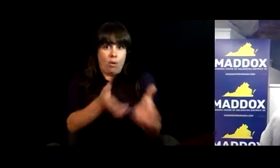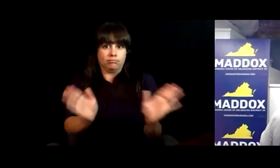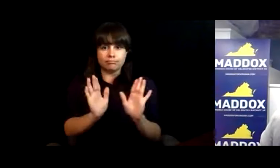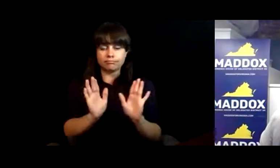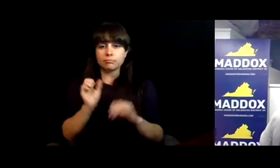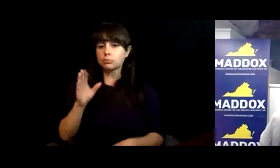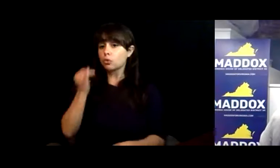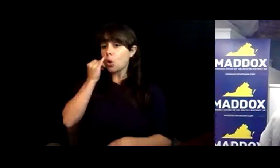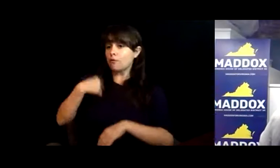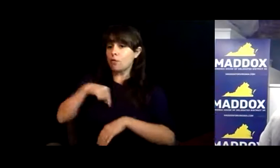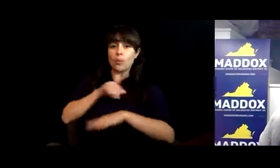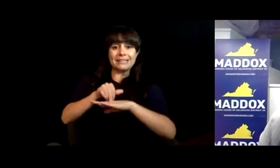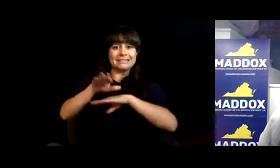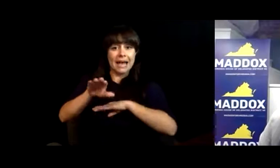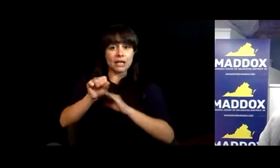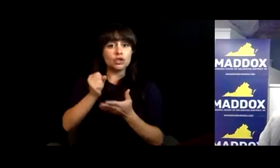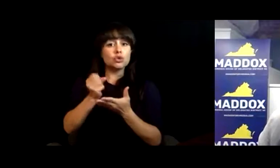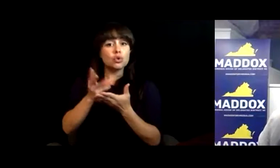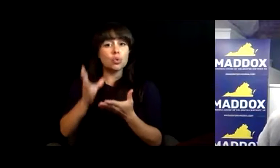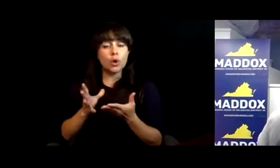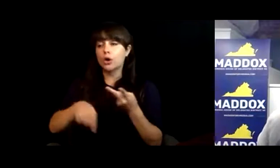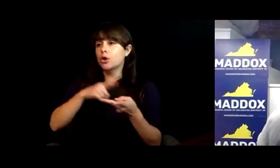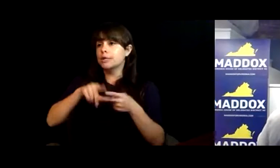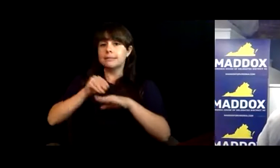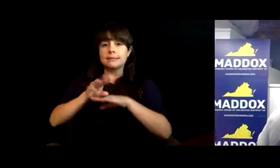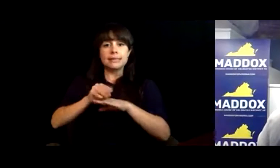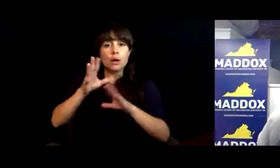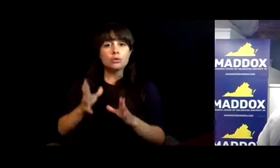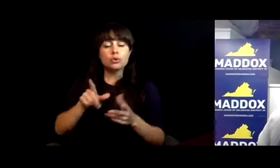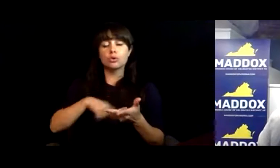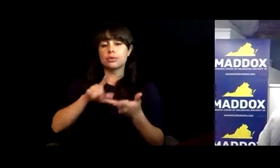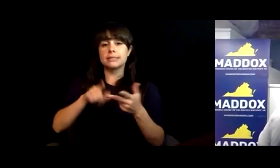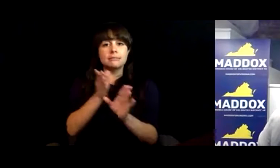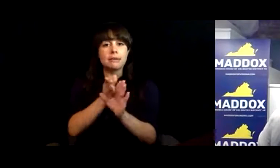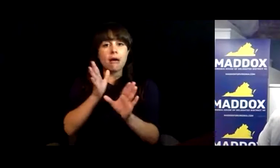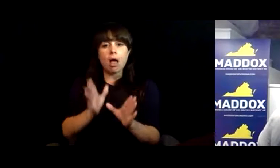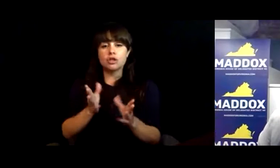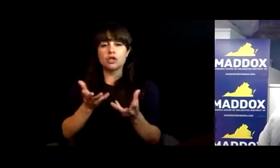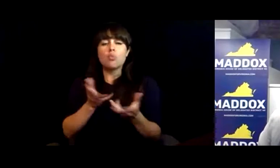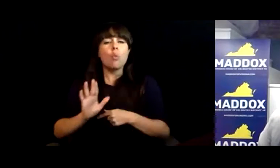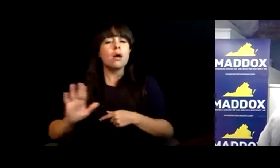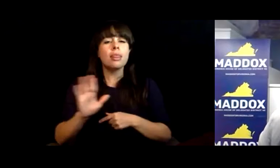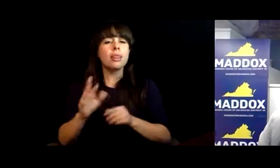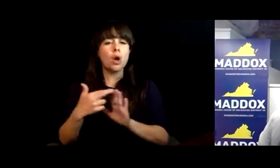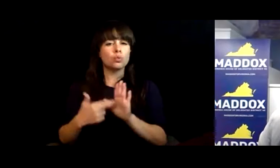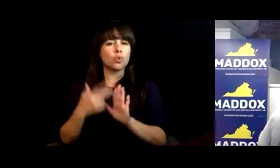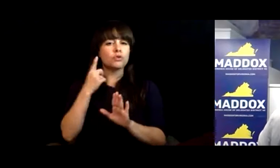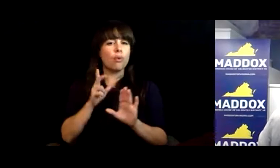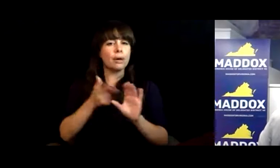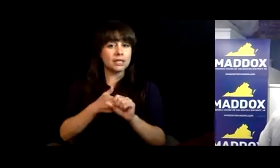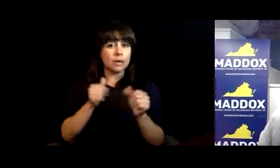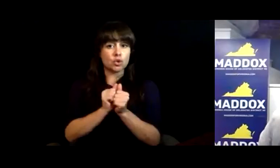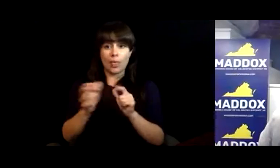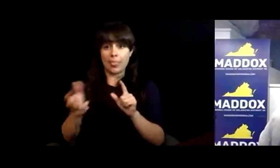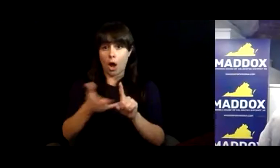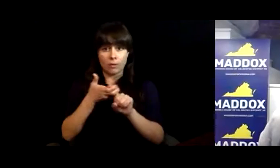sending out social workers, sending out counselors, sending out psychologists, what are the rules for their participation in an arrest? What